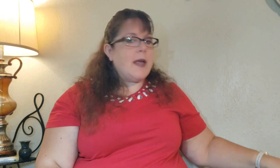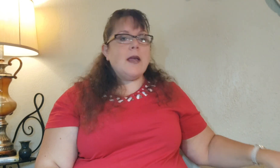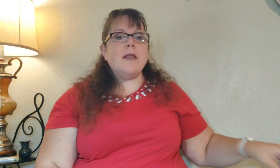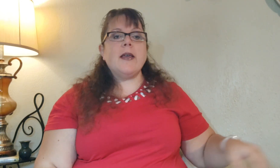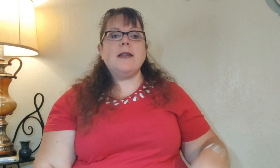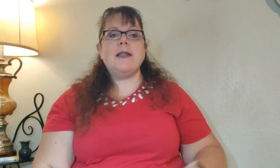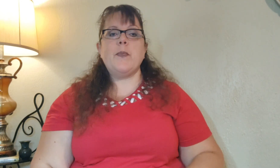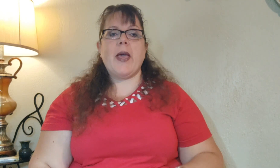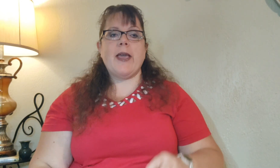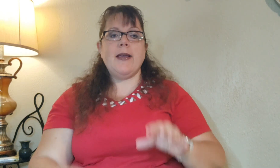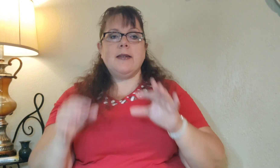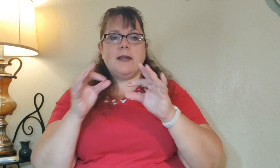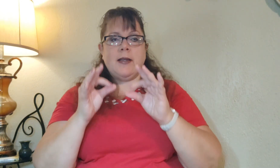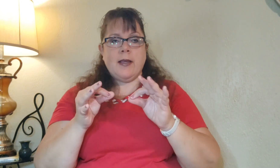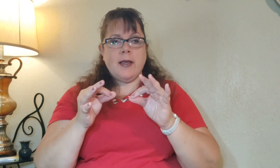And then debate,